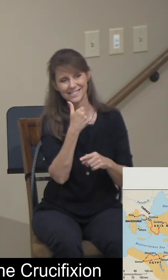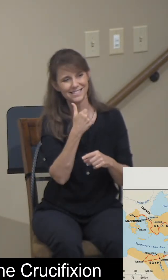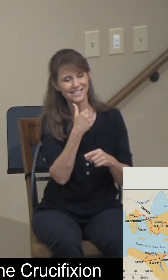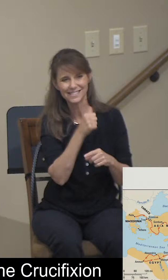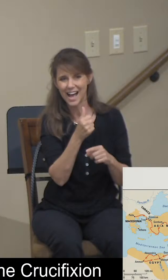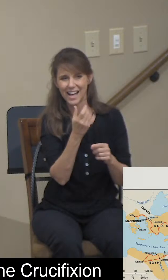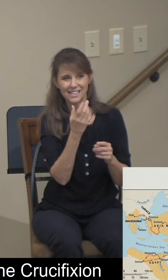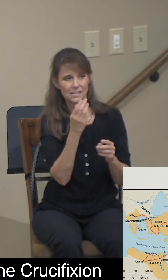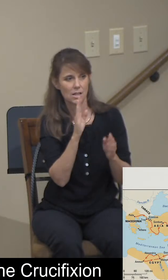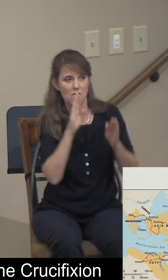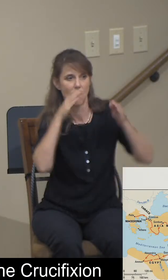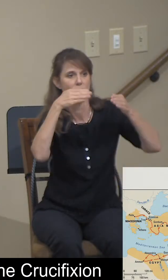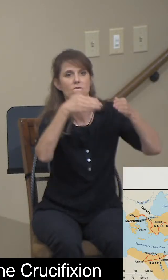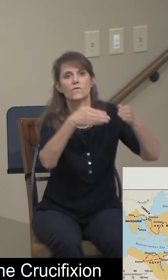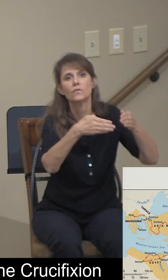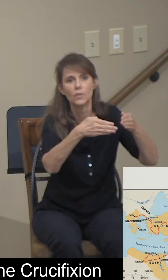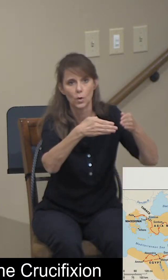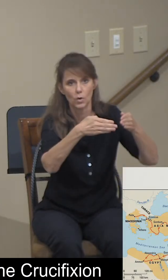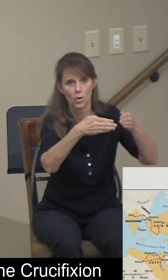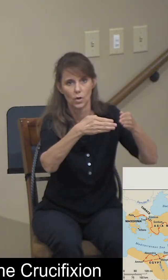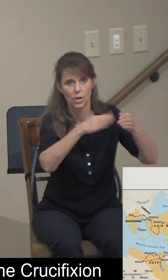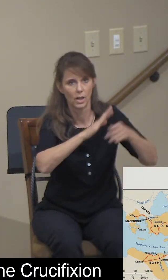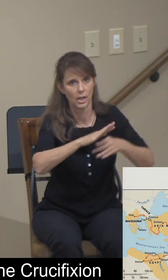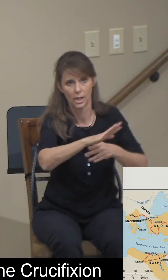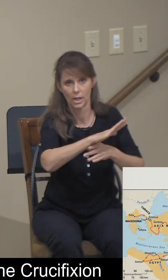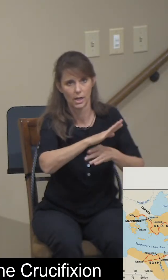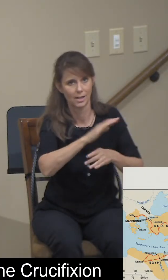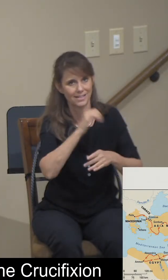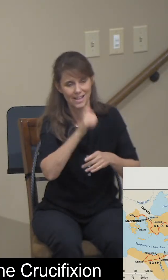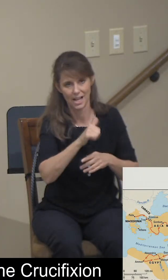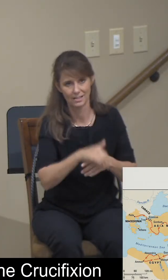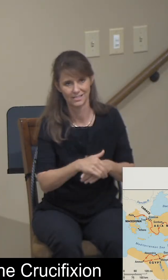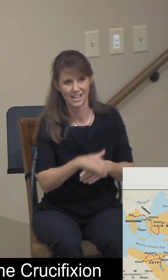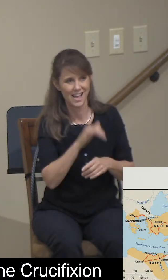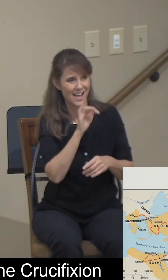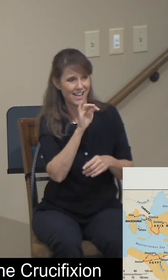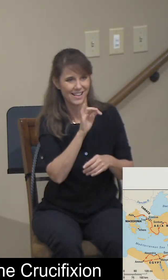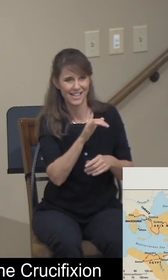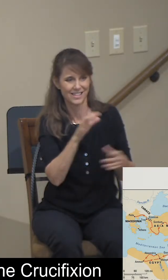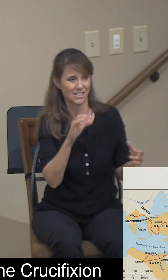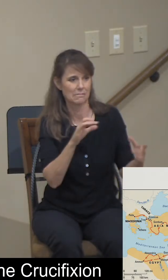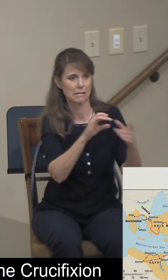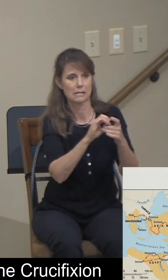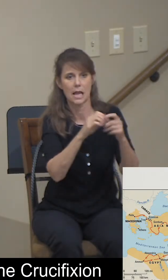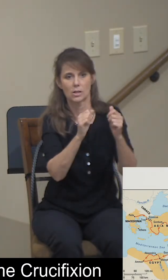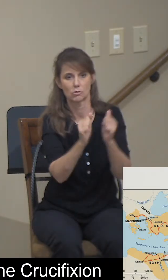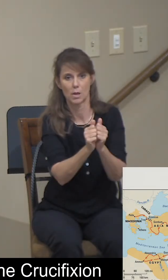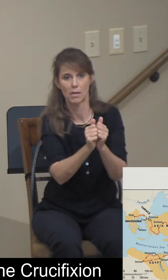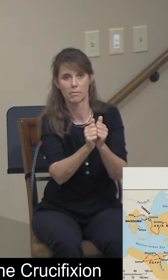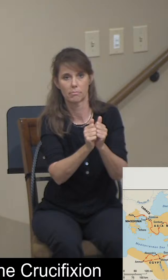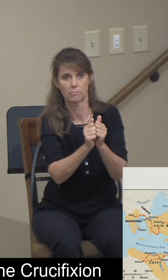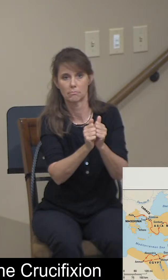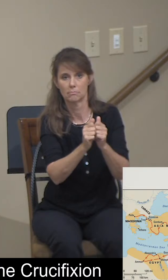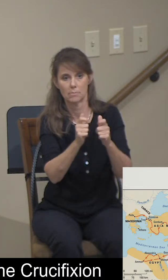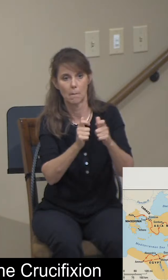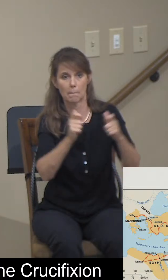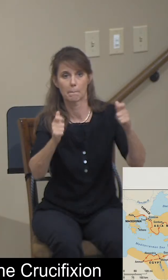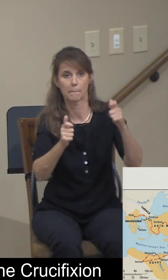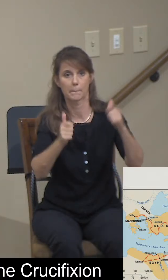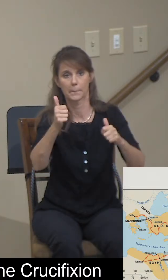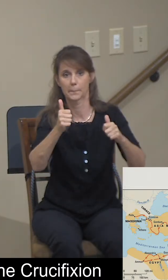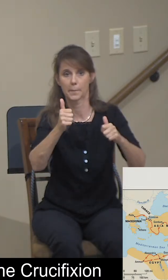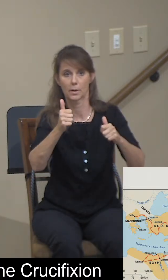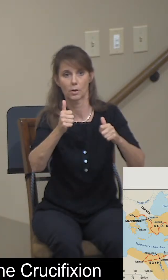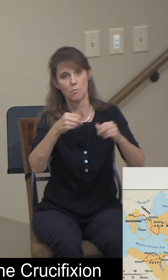Rome. This is an area that's really in the crossroads, in between two places, in between Syria